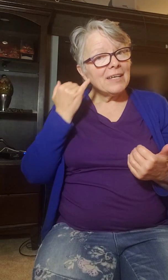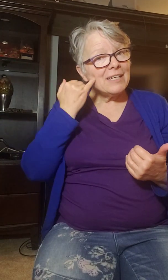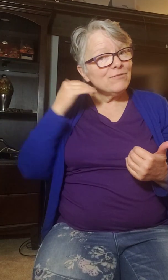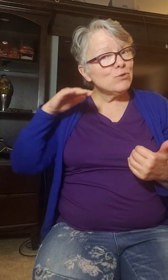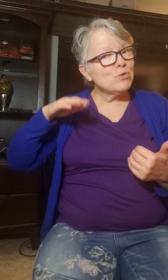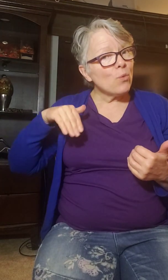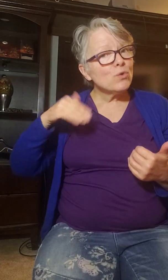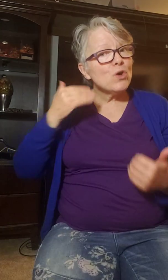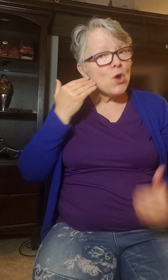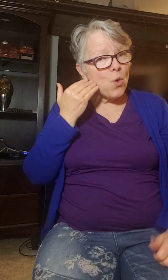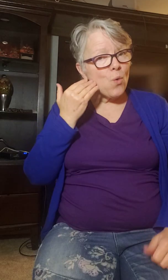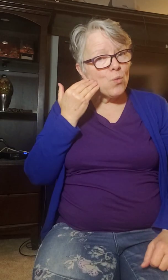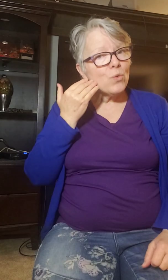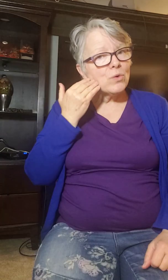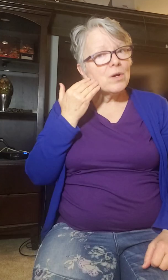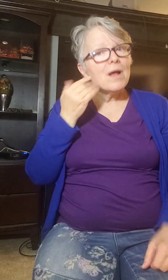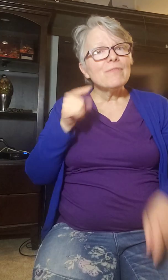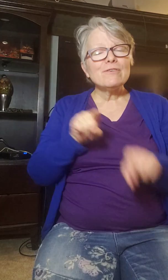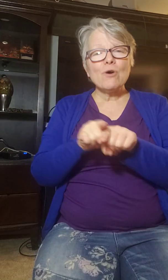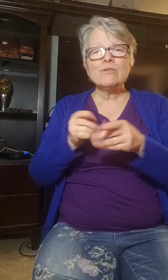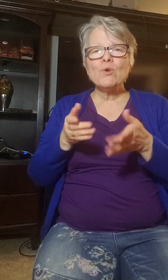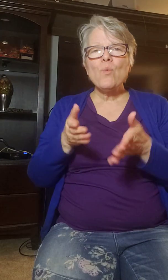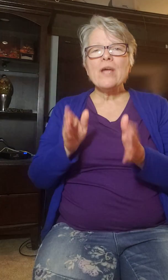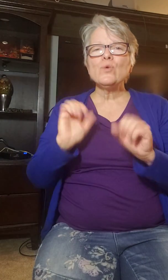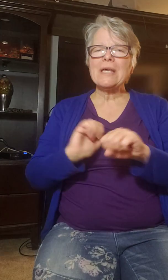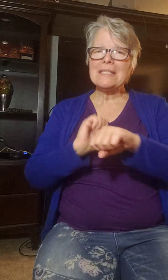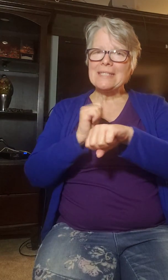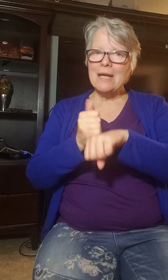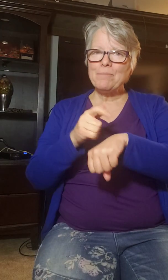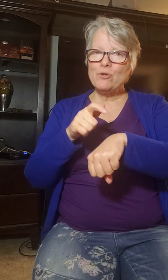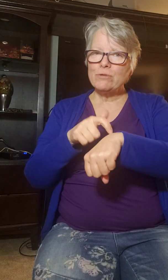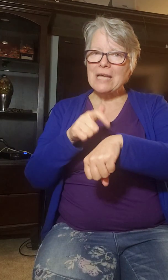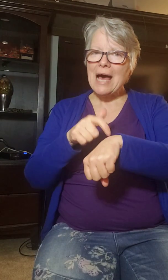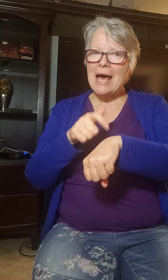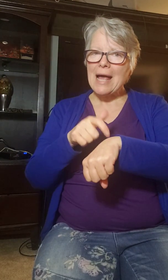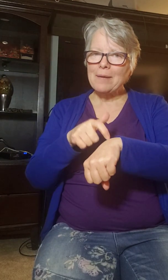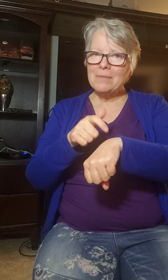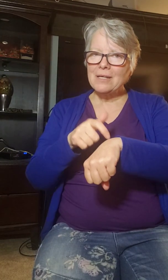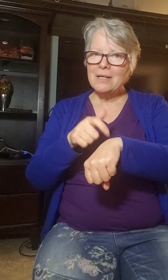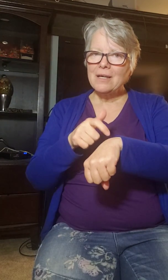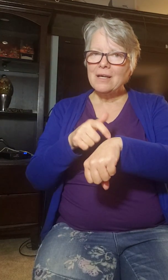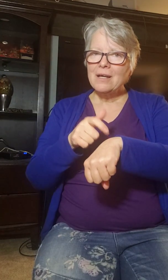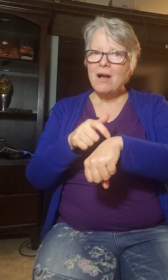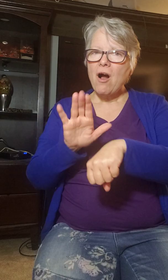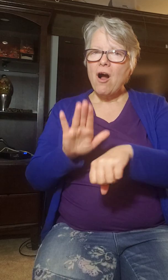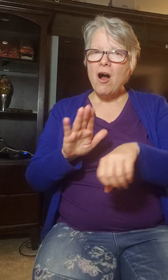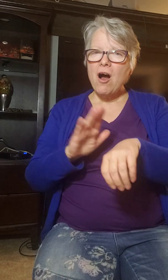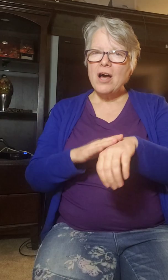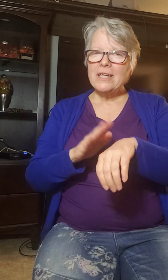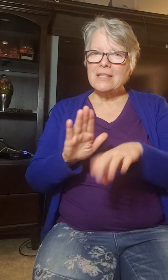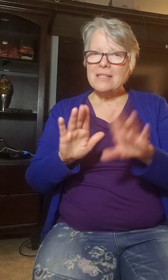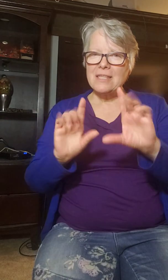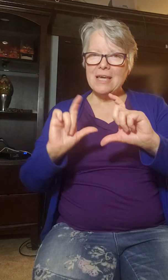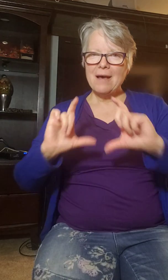If you don't know, there's also a way you can set up your time on the